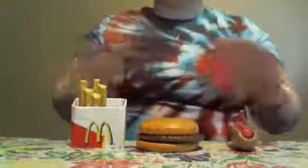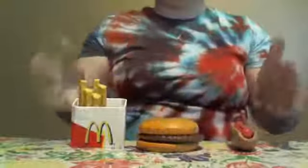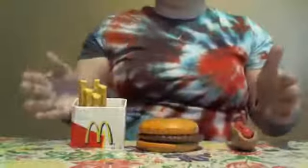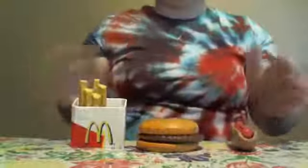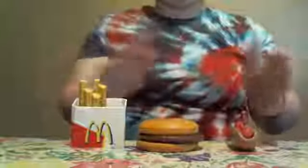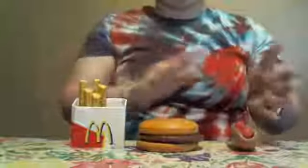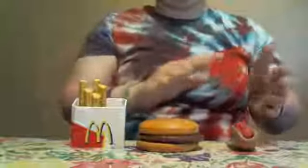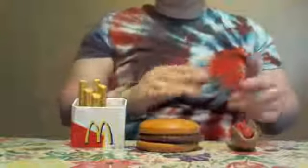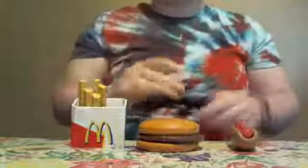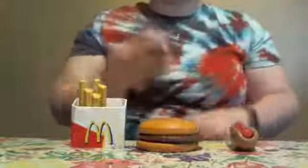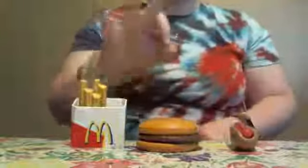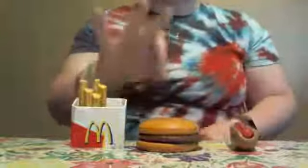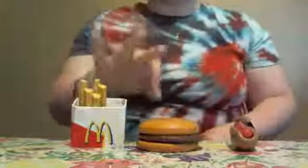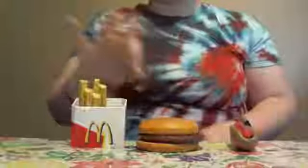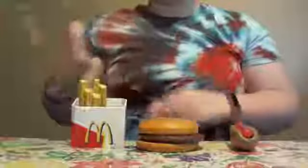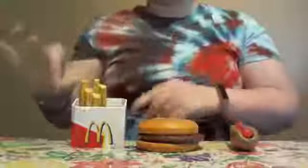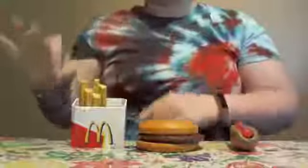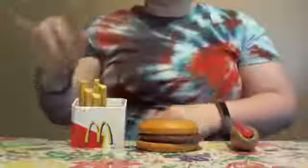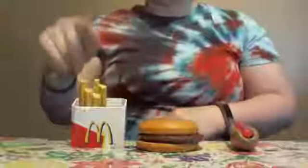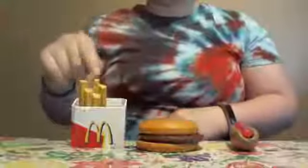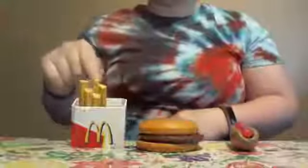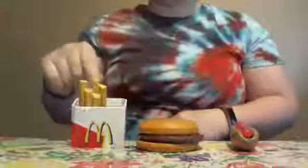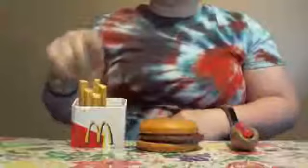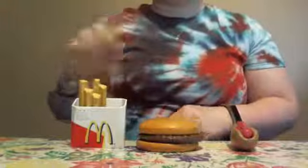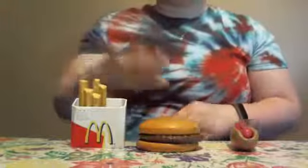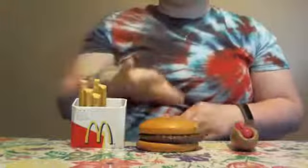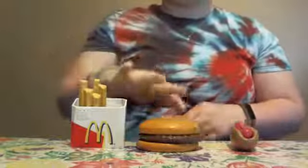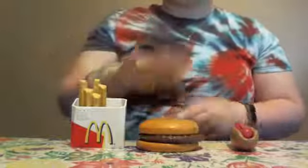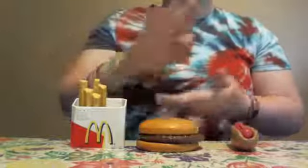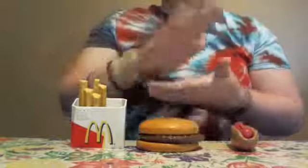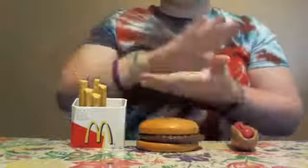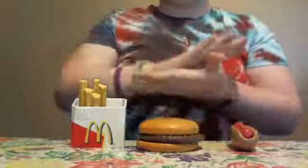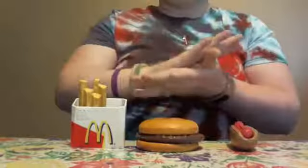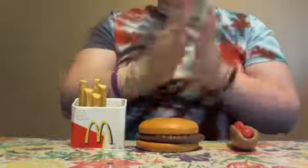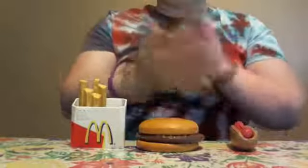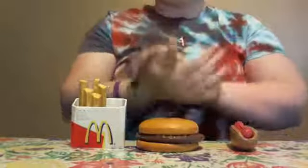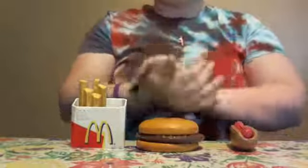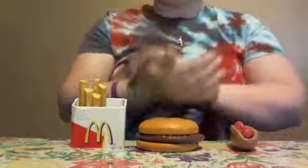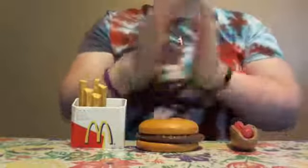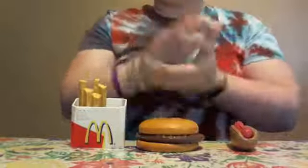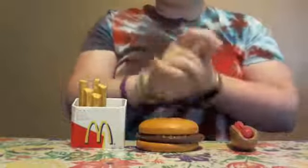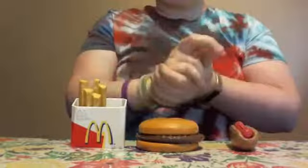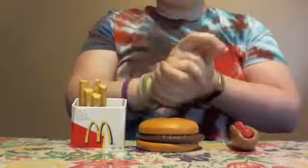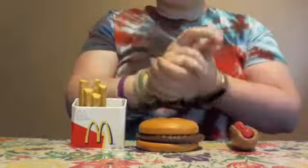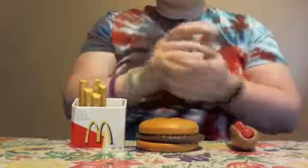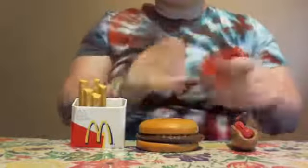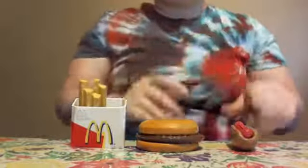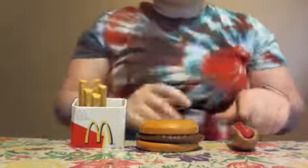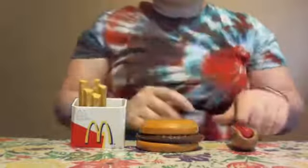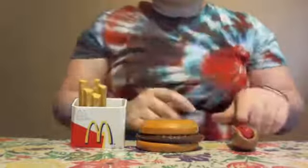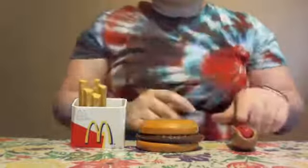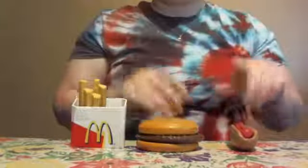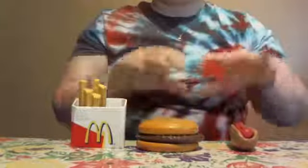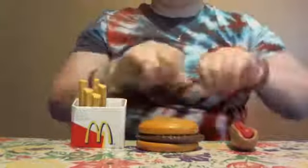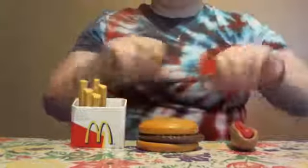Okay, so we have French fries, a hamburger, and a